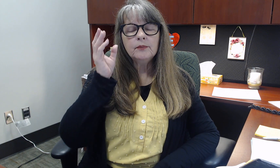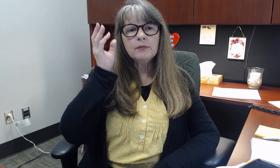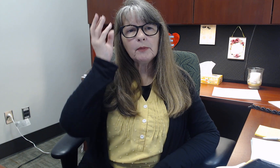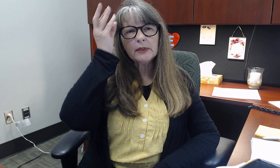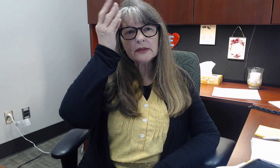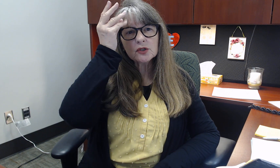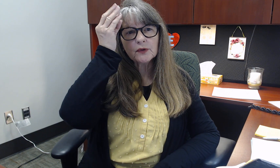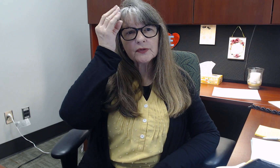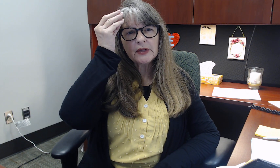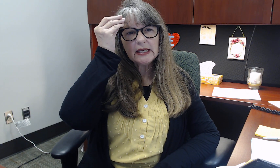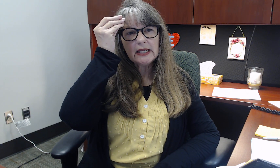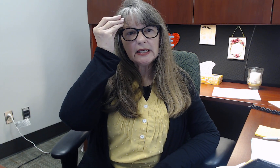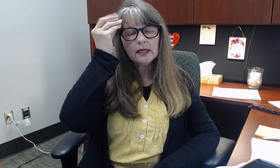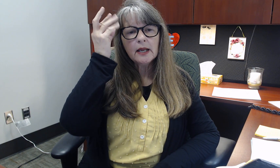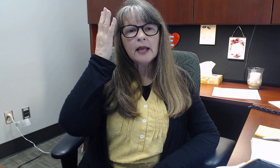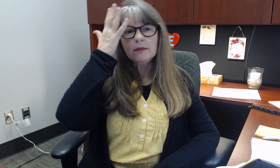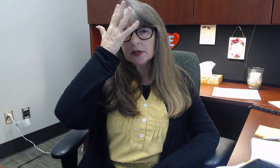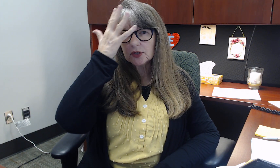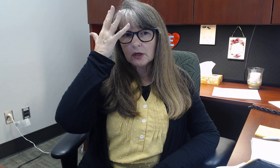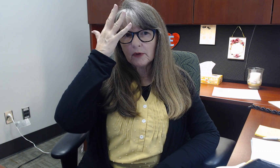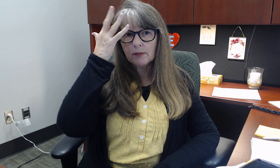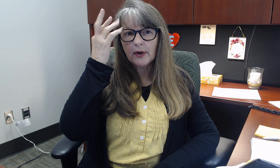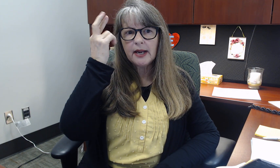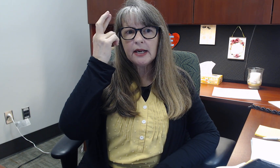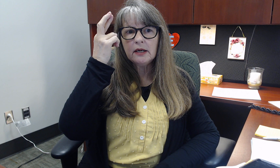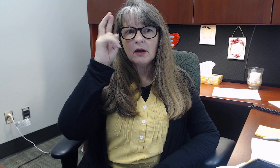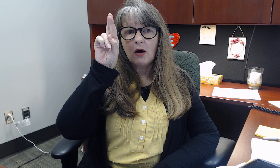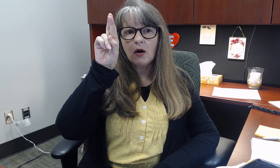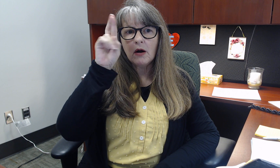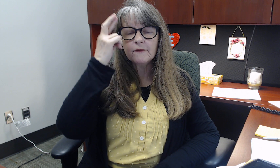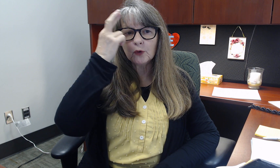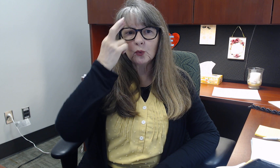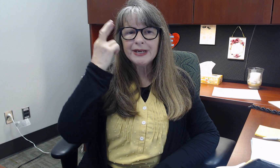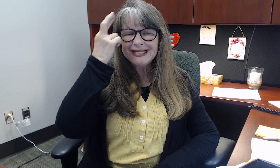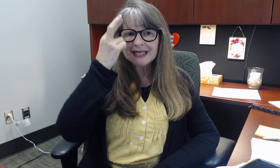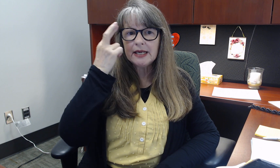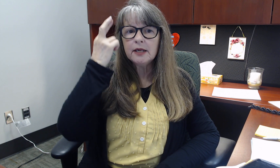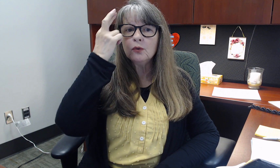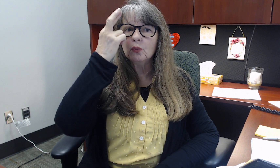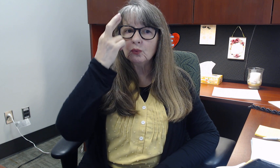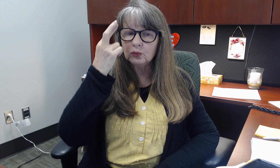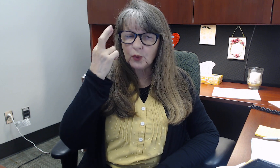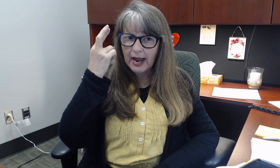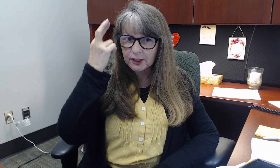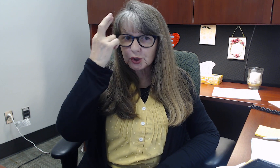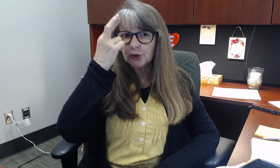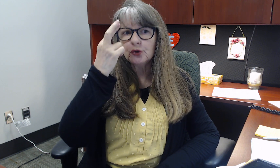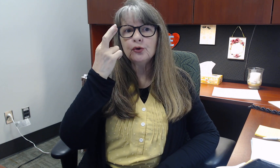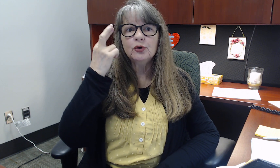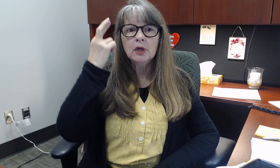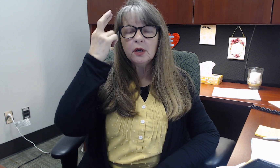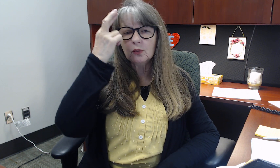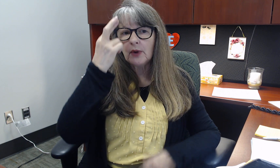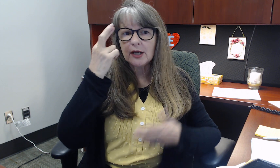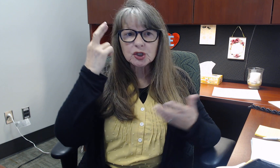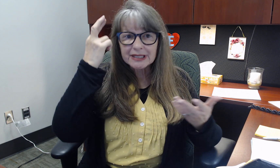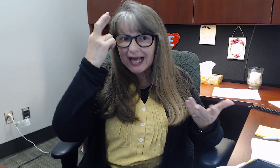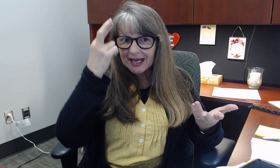Remember we did this for thinking. I mean, this is all of our brain. R for reasoning, rational,